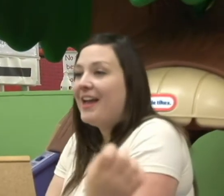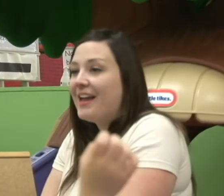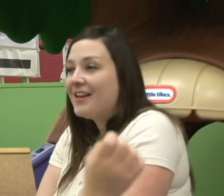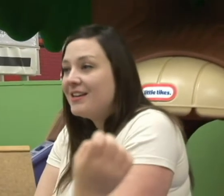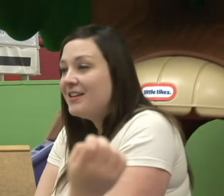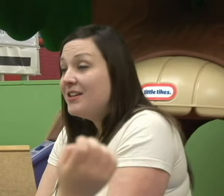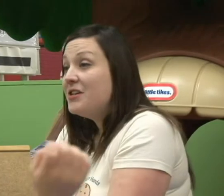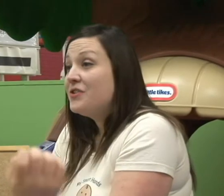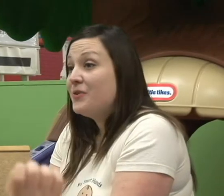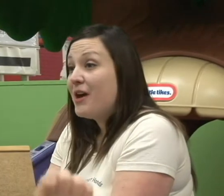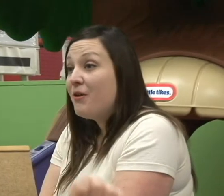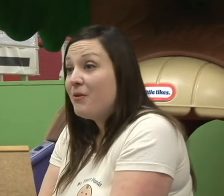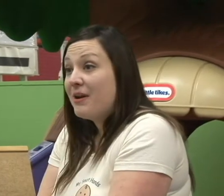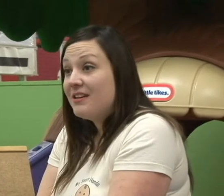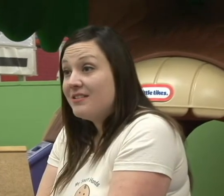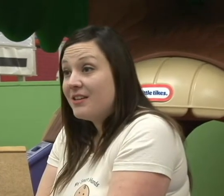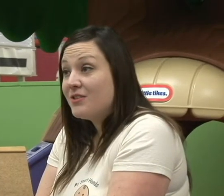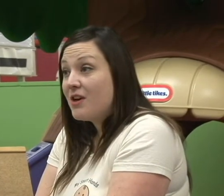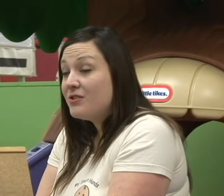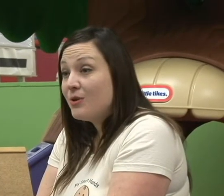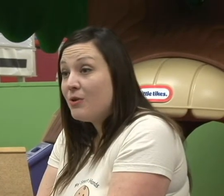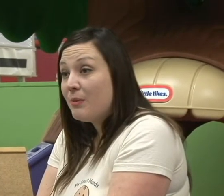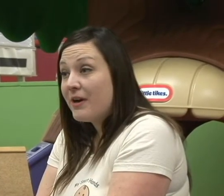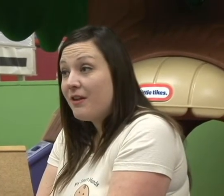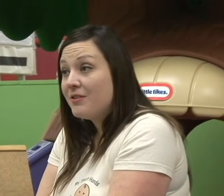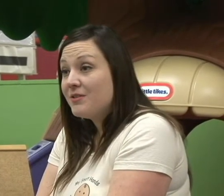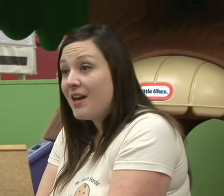Okay. So now are we ready to sing a song to incorporate all those signs?